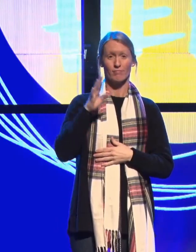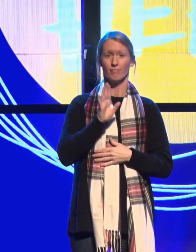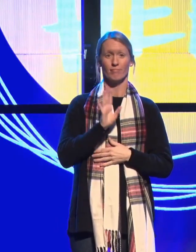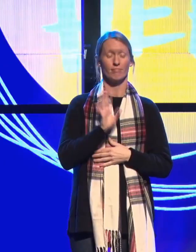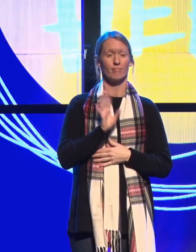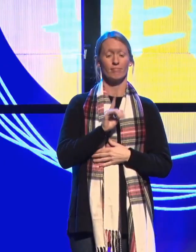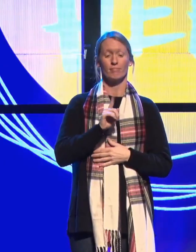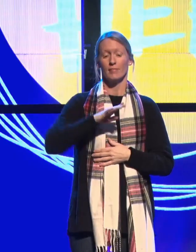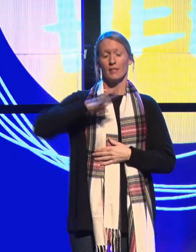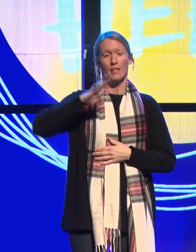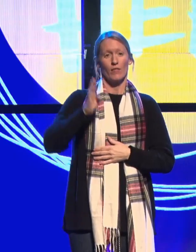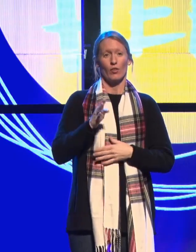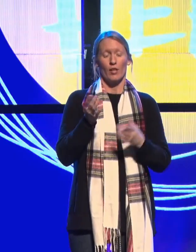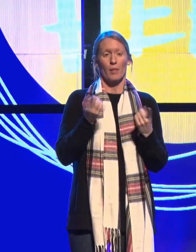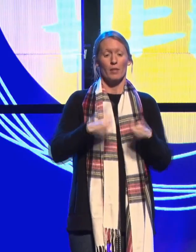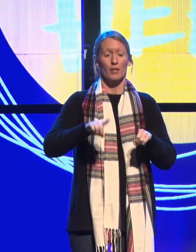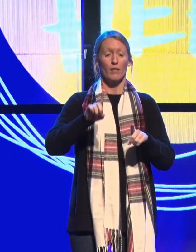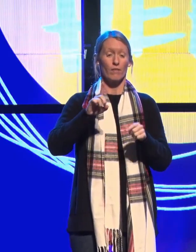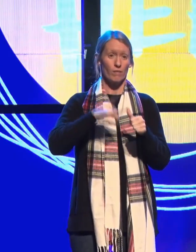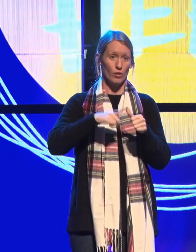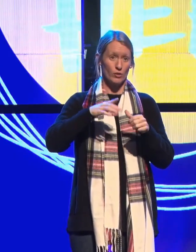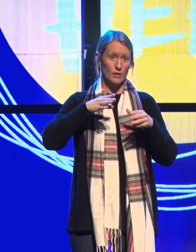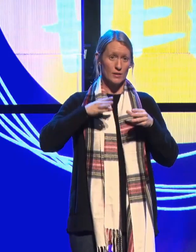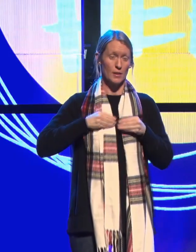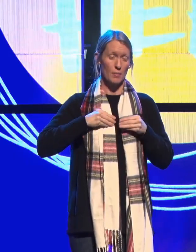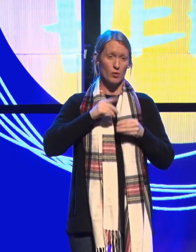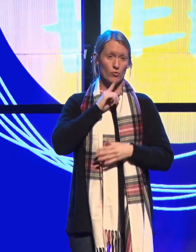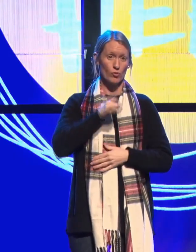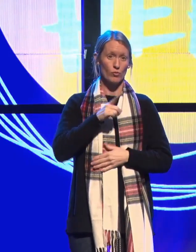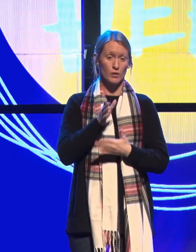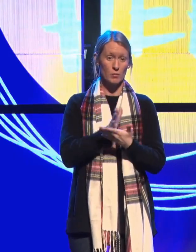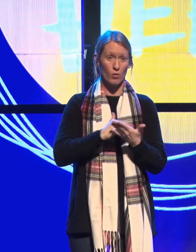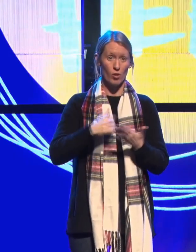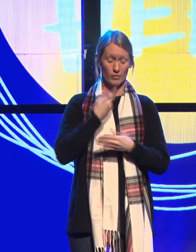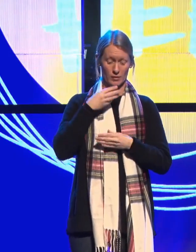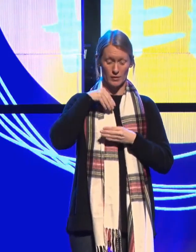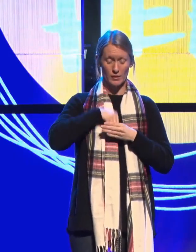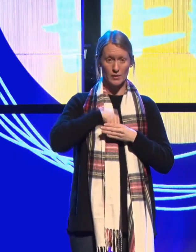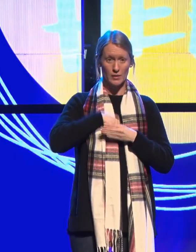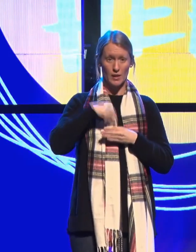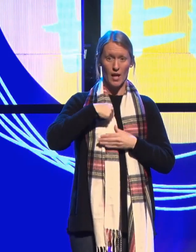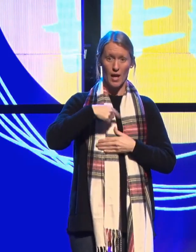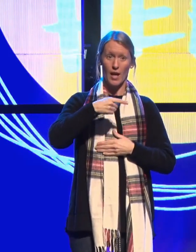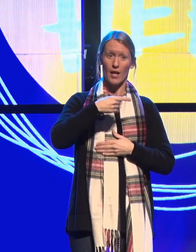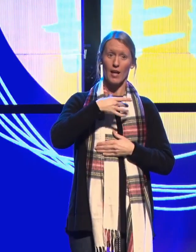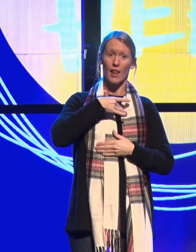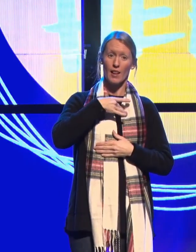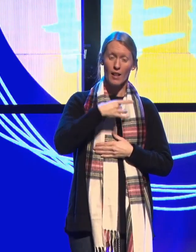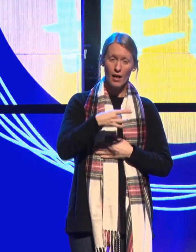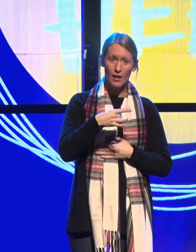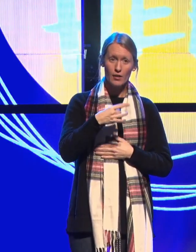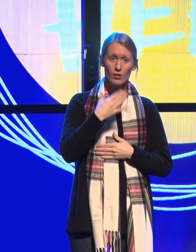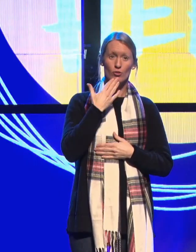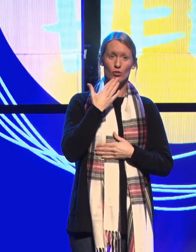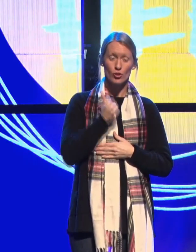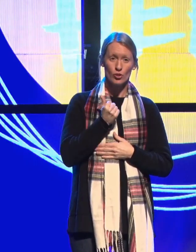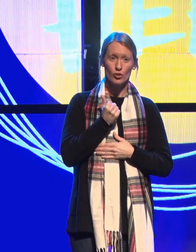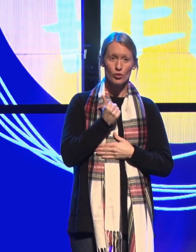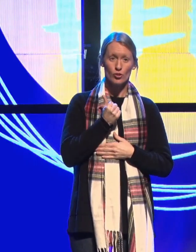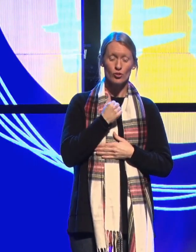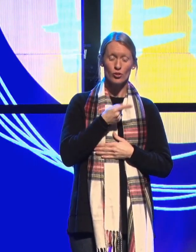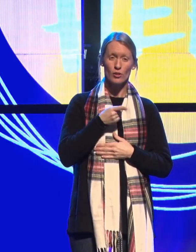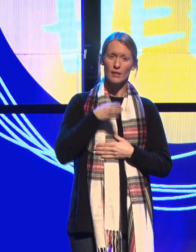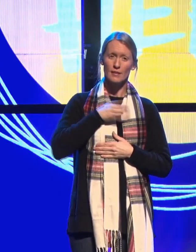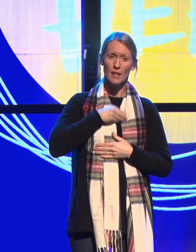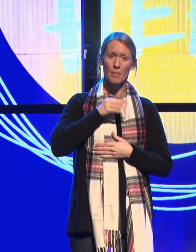it's just never going to happen. We have to first accept that truth. It's just a part of who we are. I like sugar. And until I accept that fact,